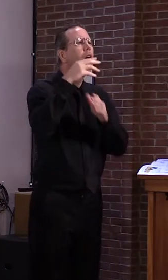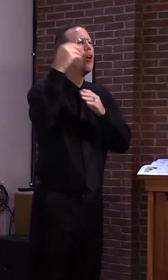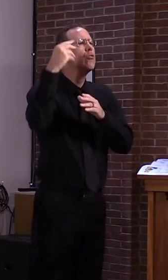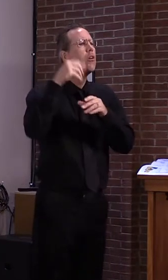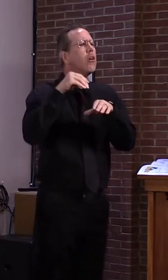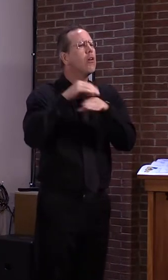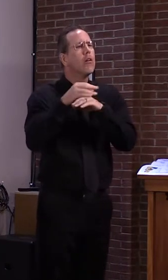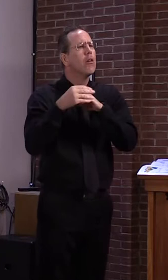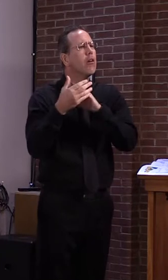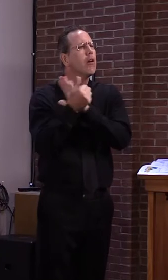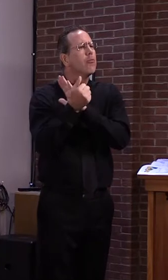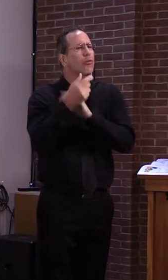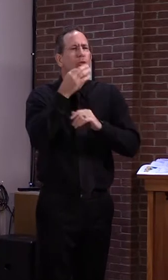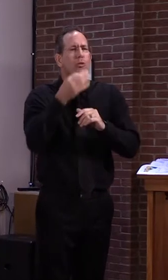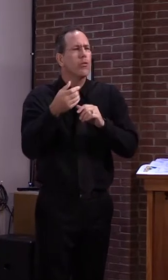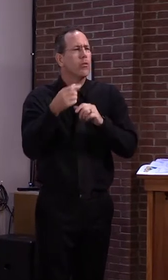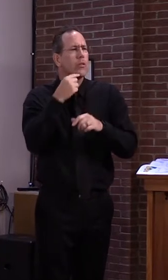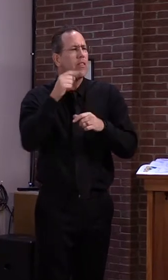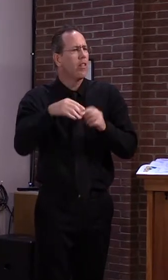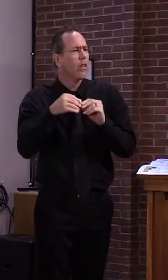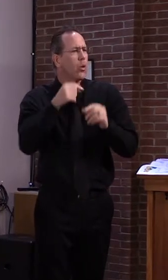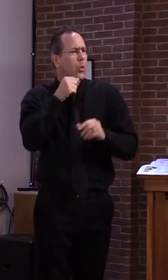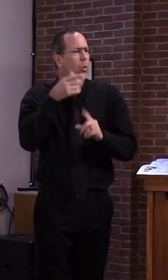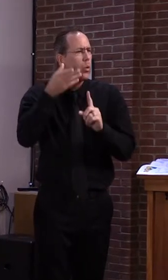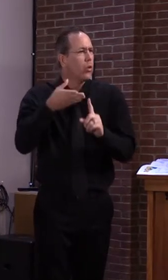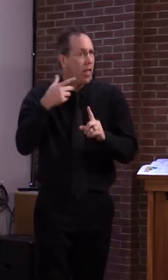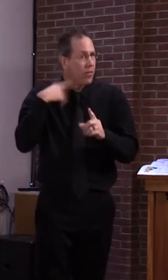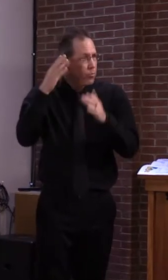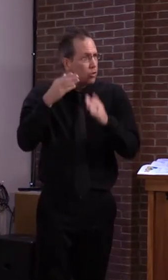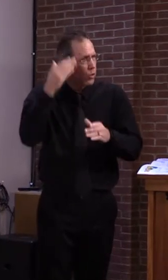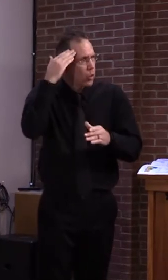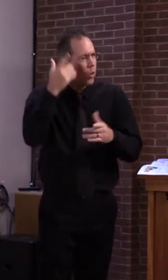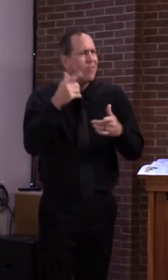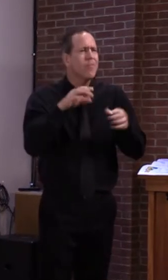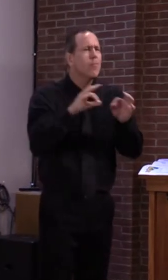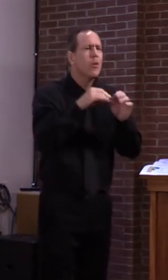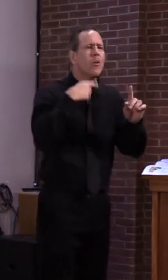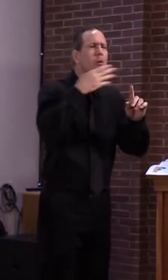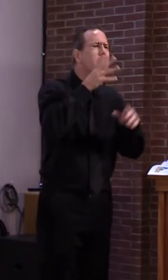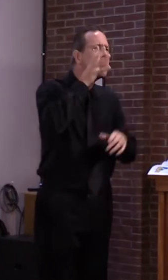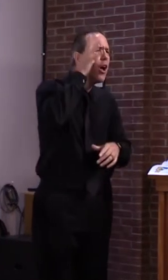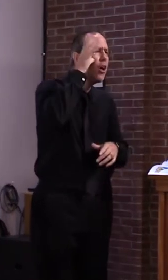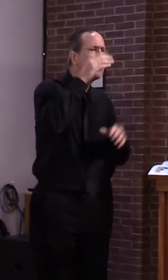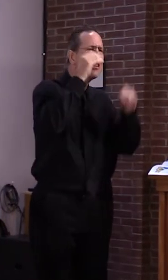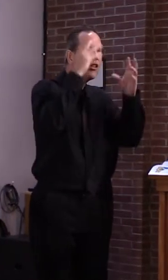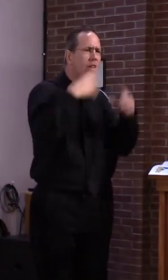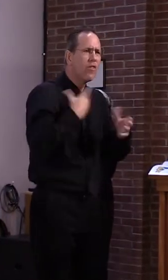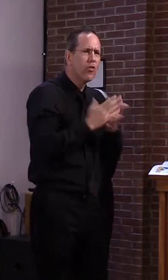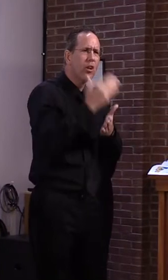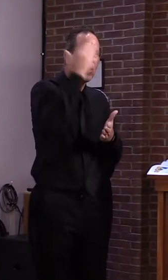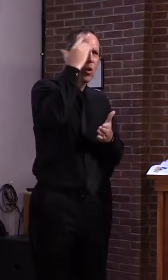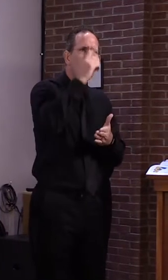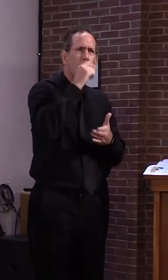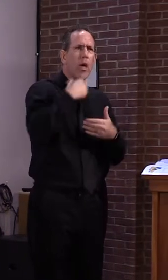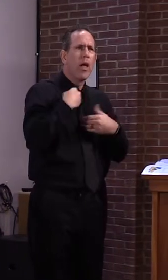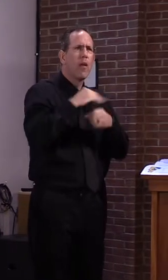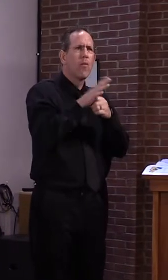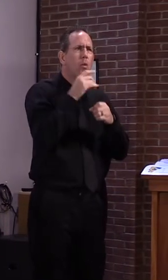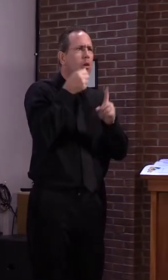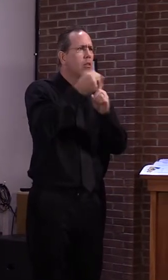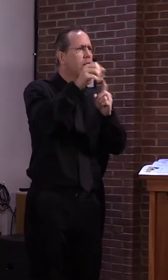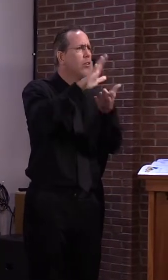public's right to know about what's going on in their community? As Dr. Levine said, he's not being judgmental. Vermonters aren't